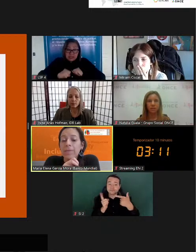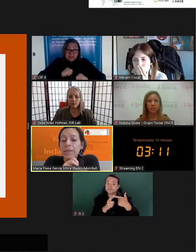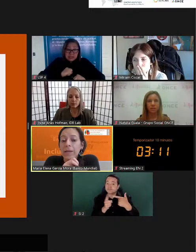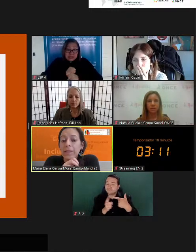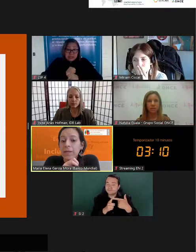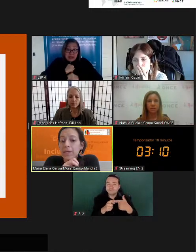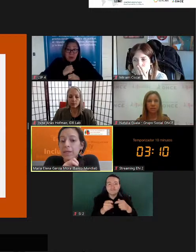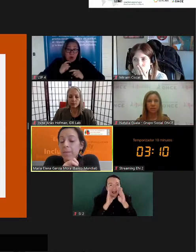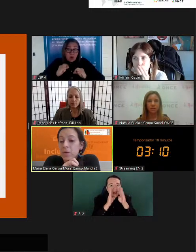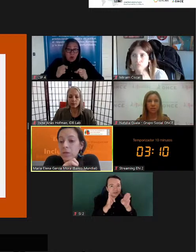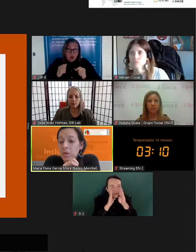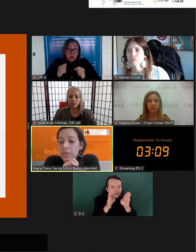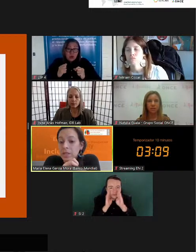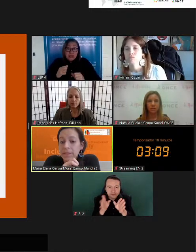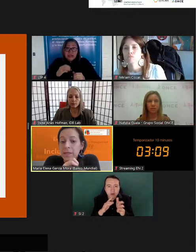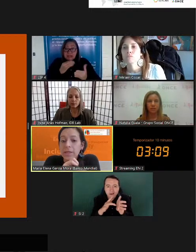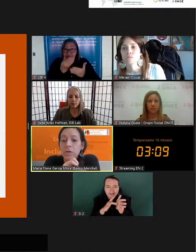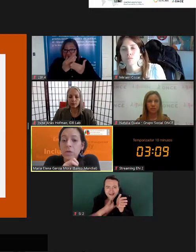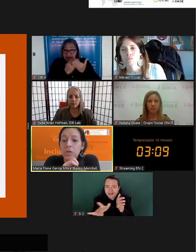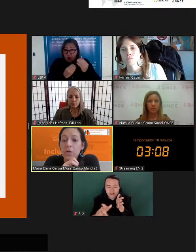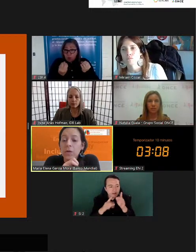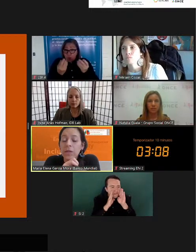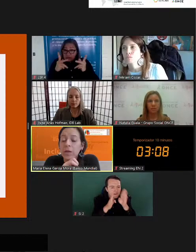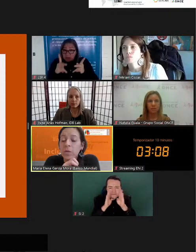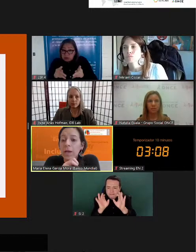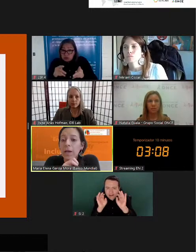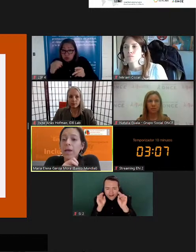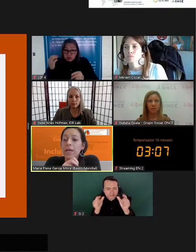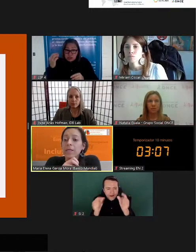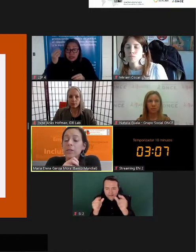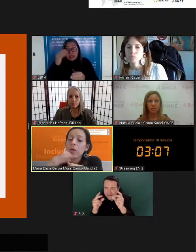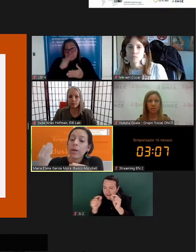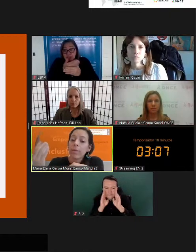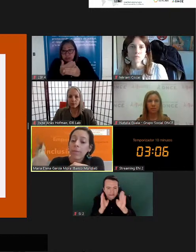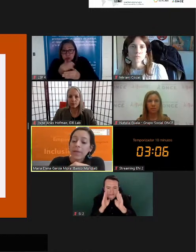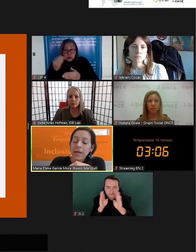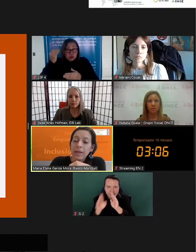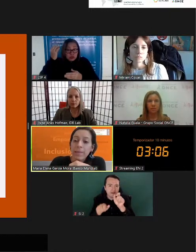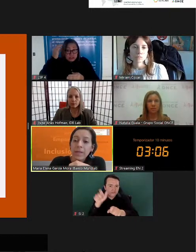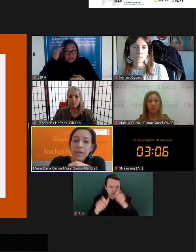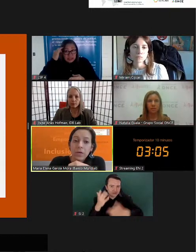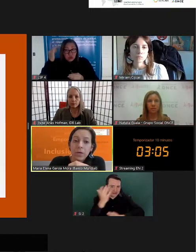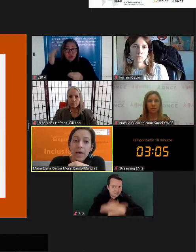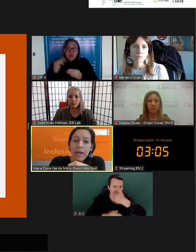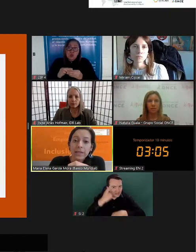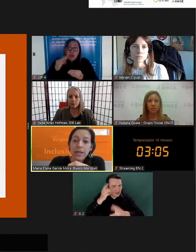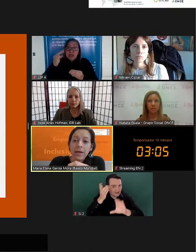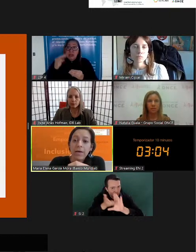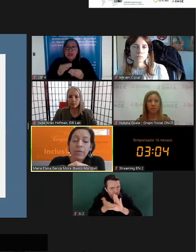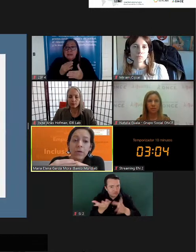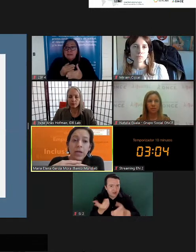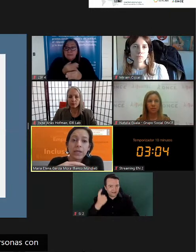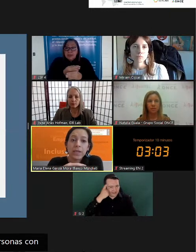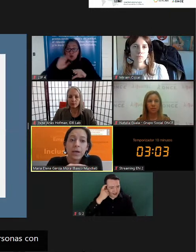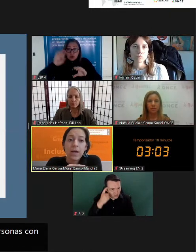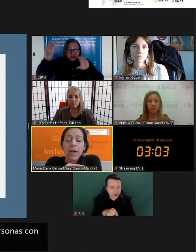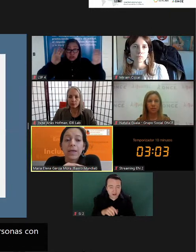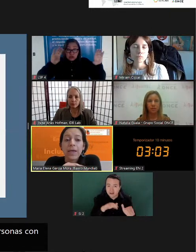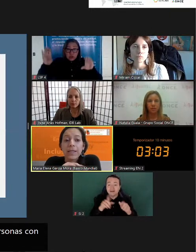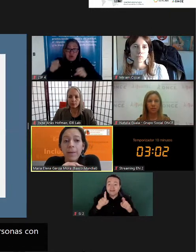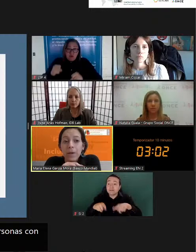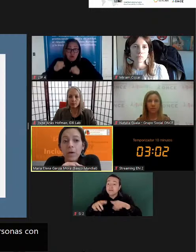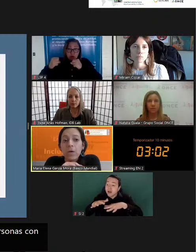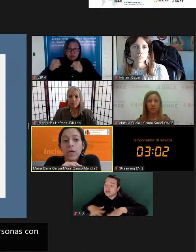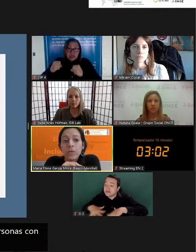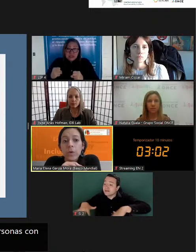need the senses represents good opportunity urgent visibility and